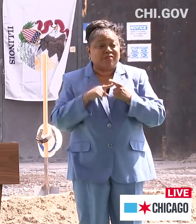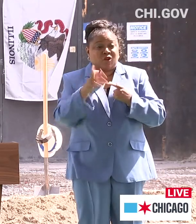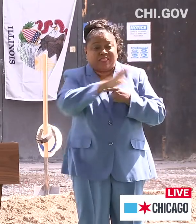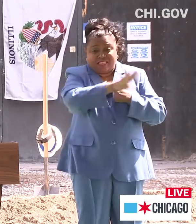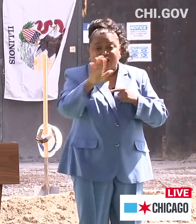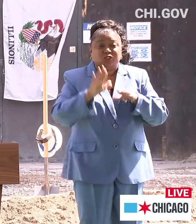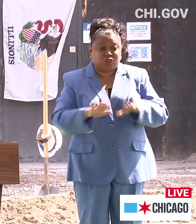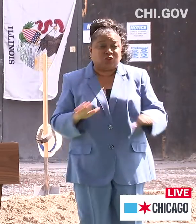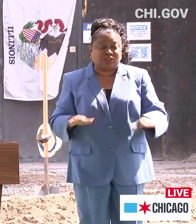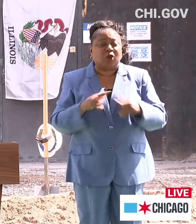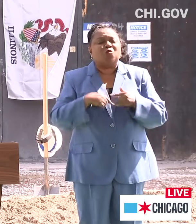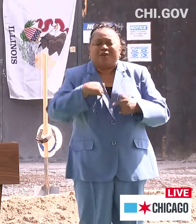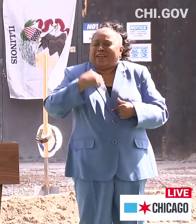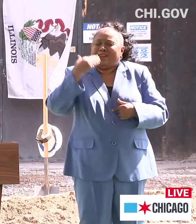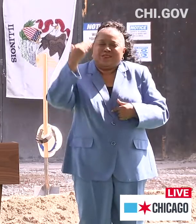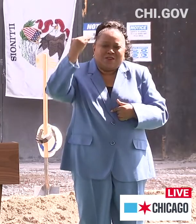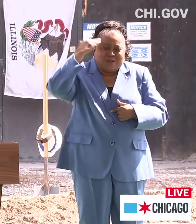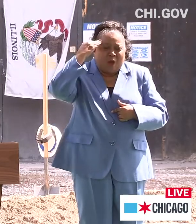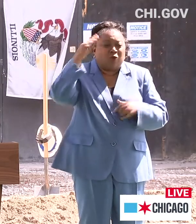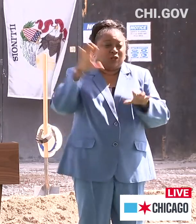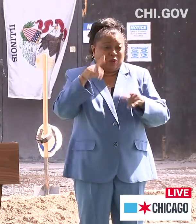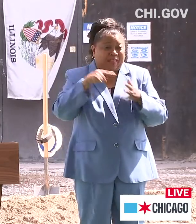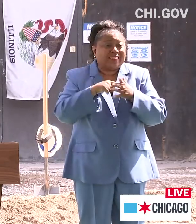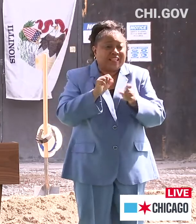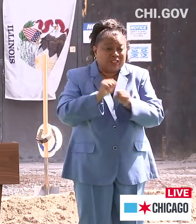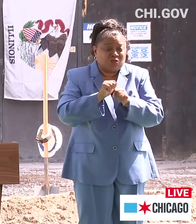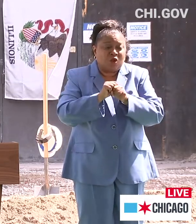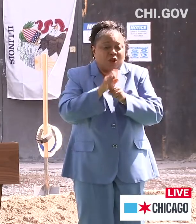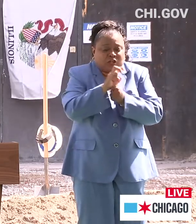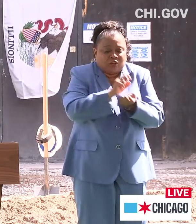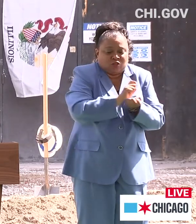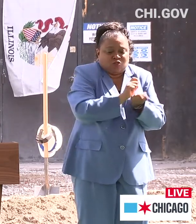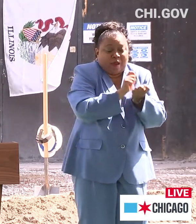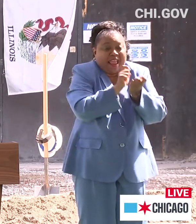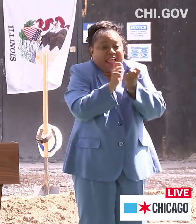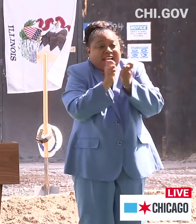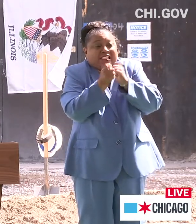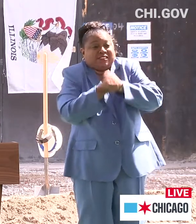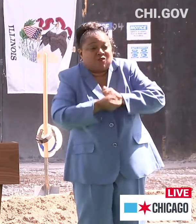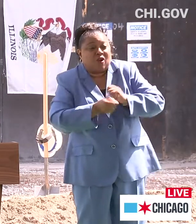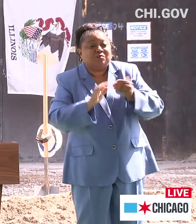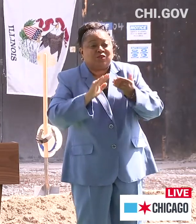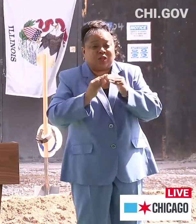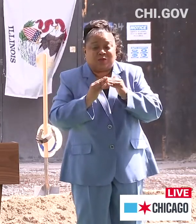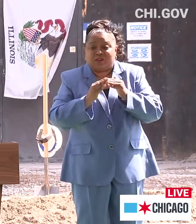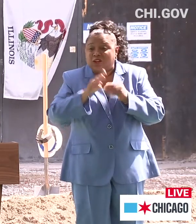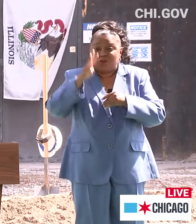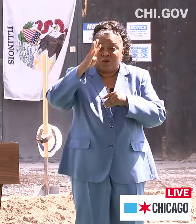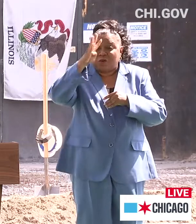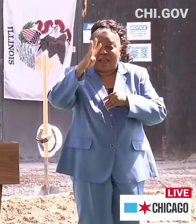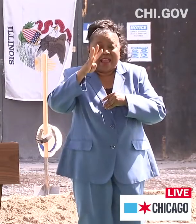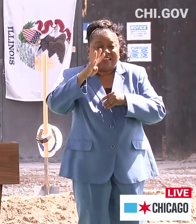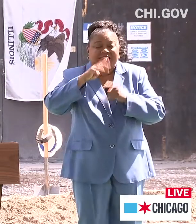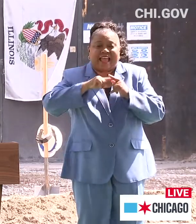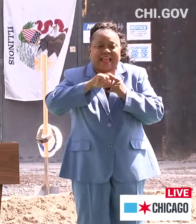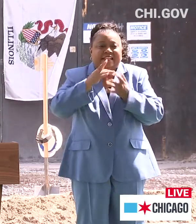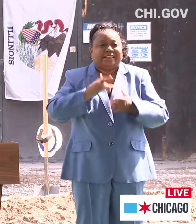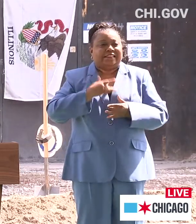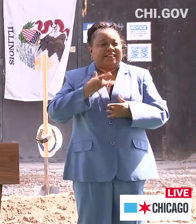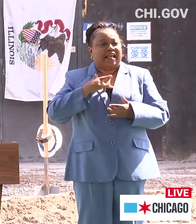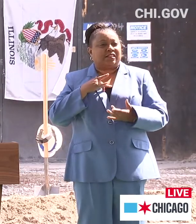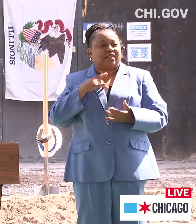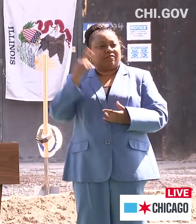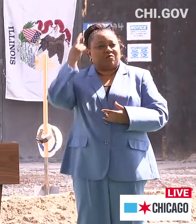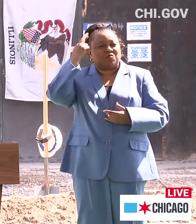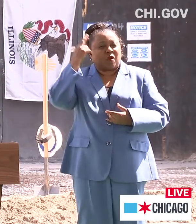their children. We know that doing this work transforms communities, creates a sense of